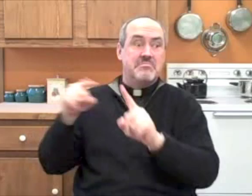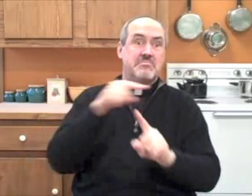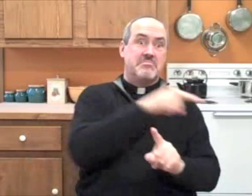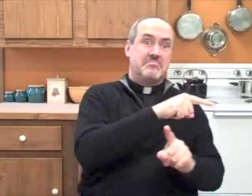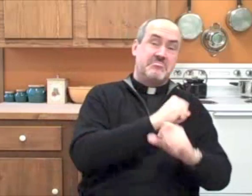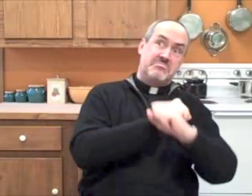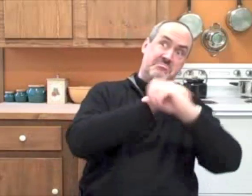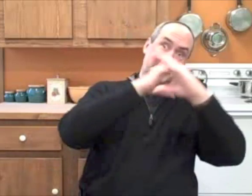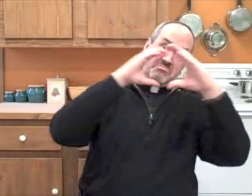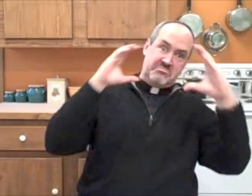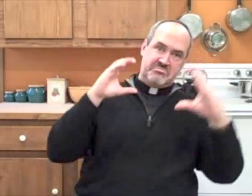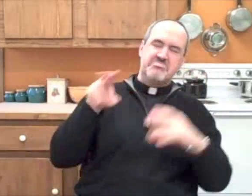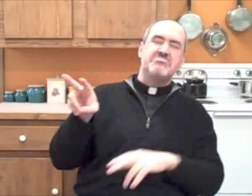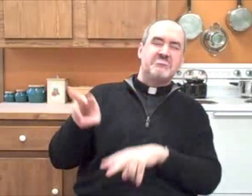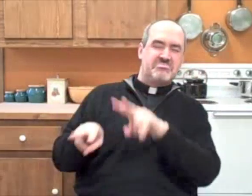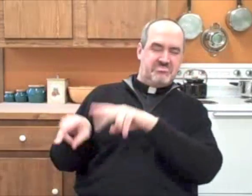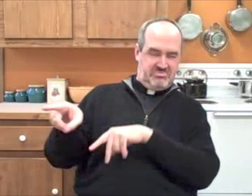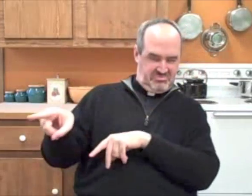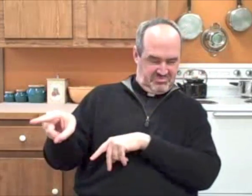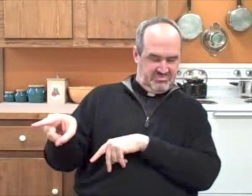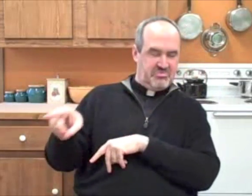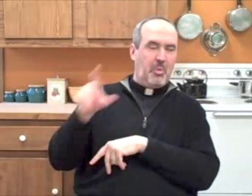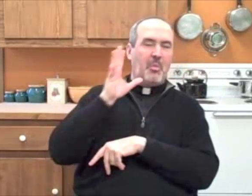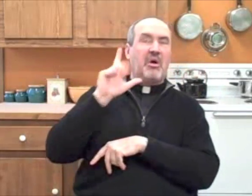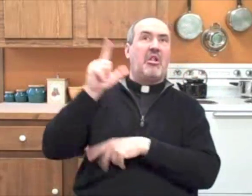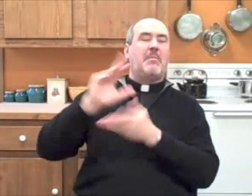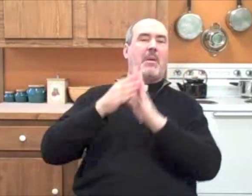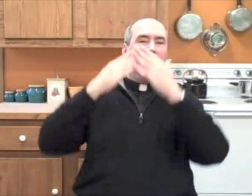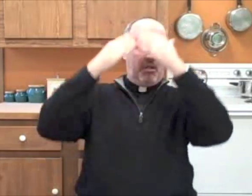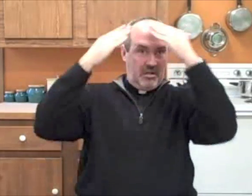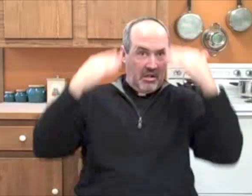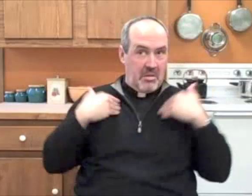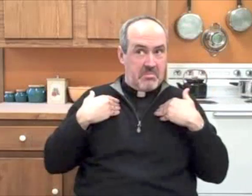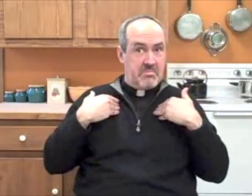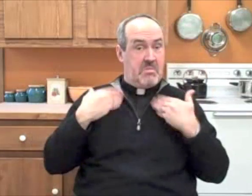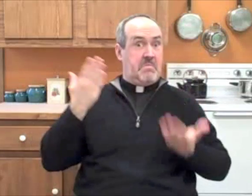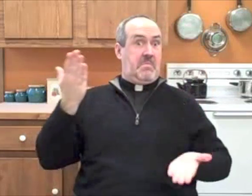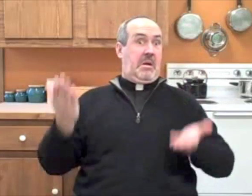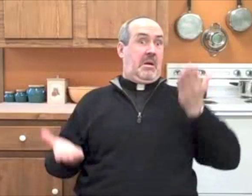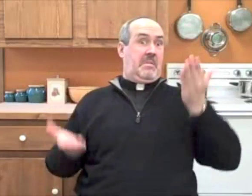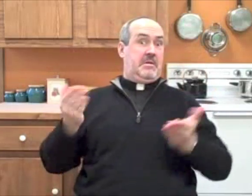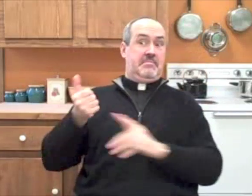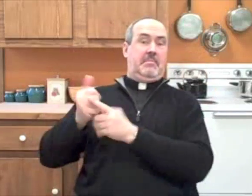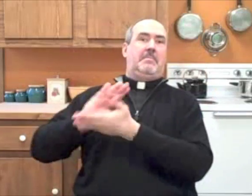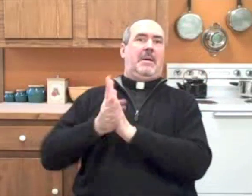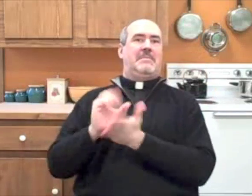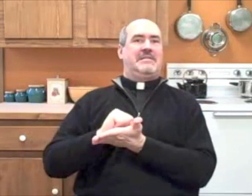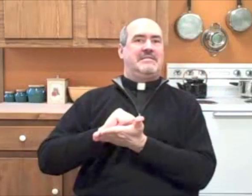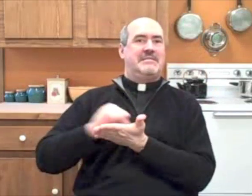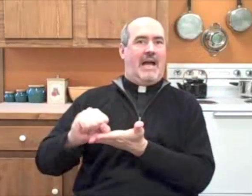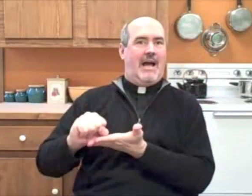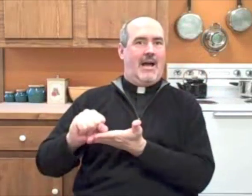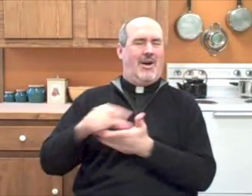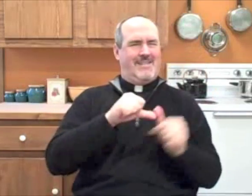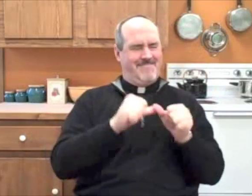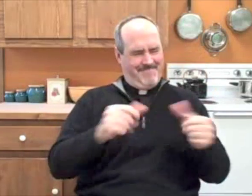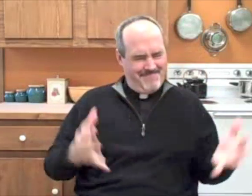And she did this because she knew that she could see her niece at some point might become a nun or even a saint. So she continued to